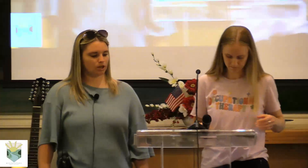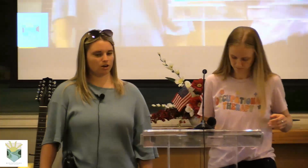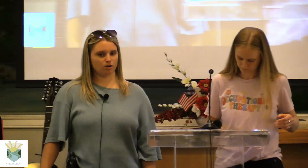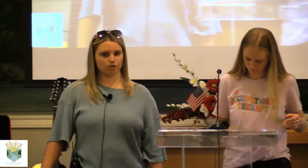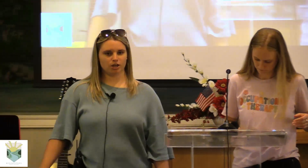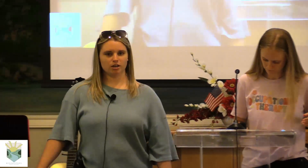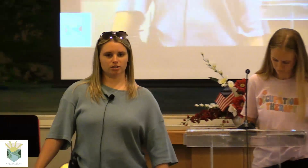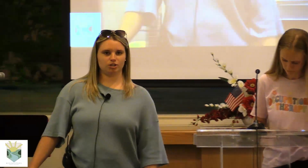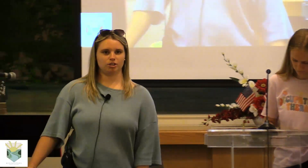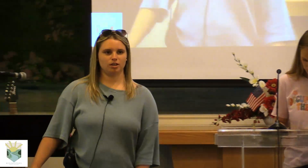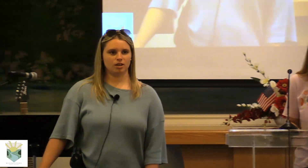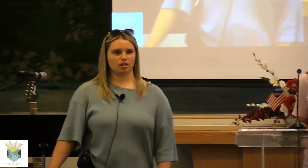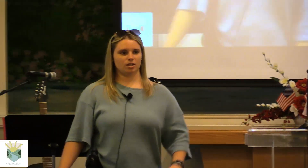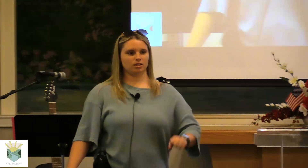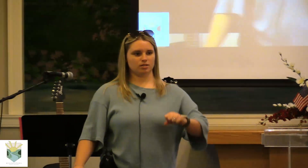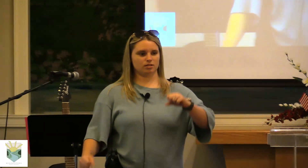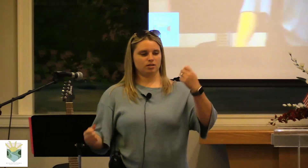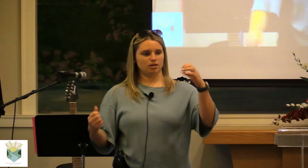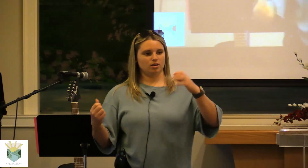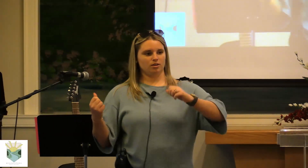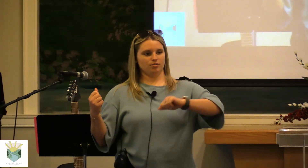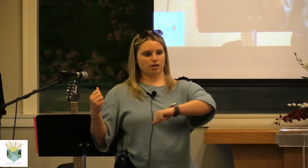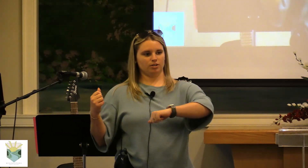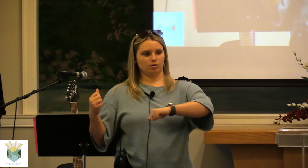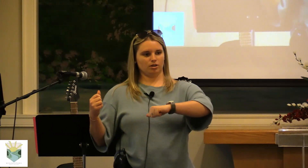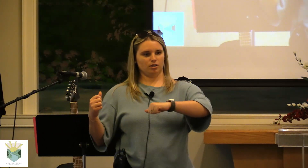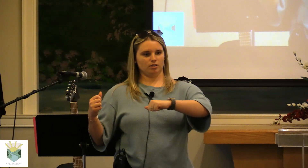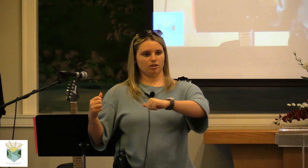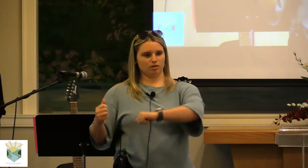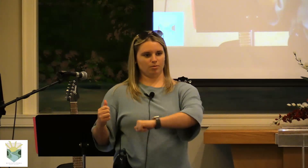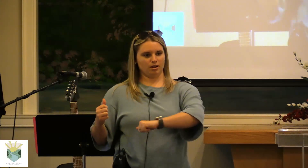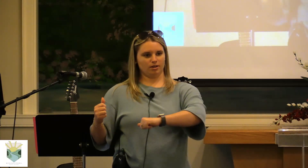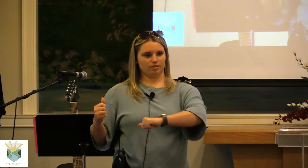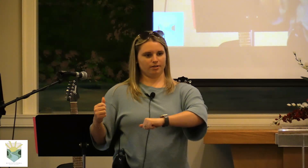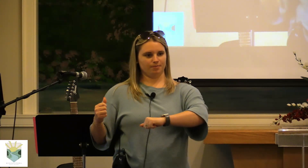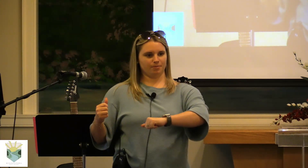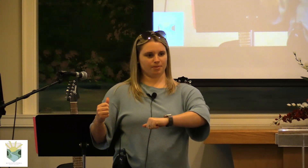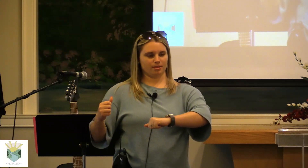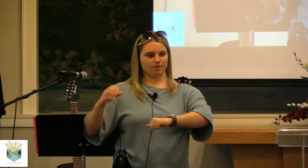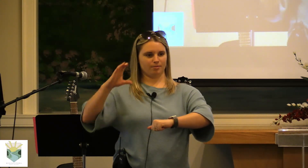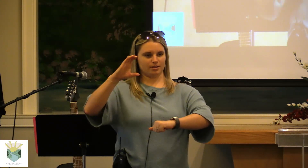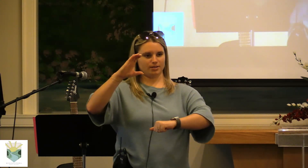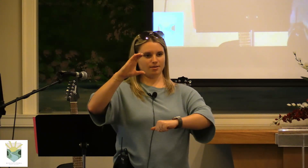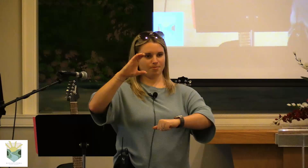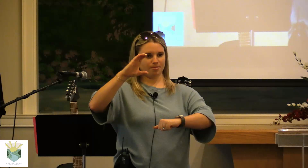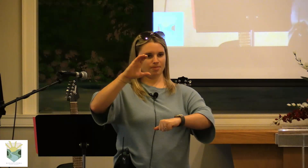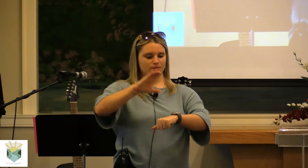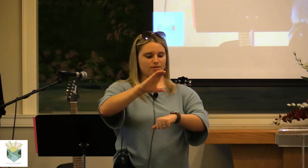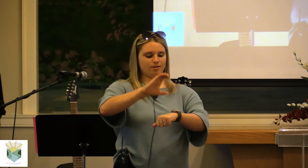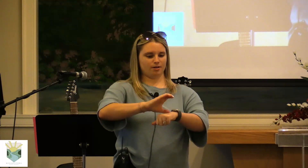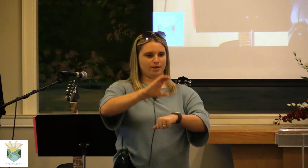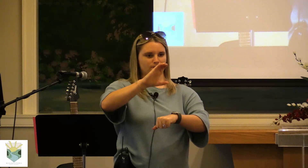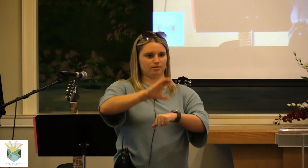So church is, you've got your non-dominant hand down here. You're going to make a C, and you're going to bounce it.